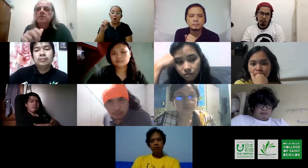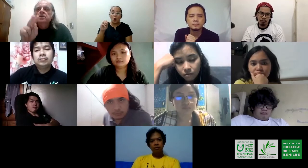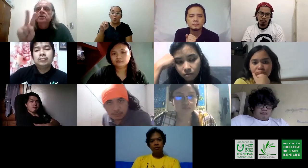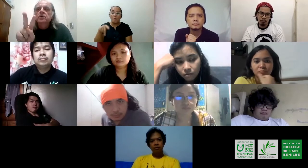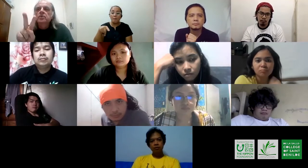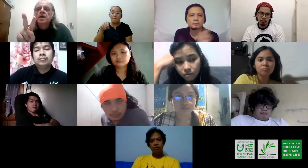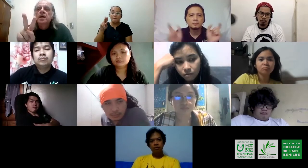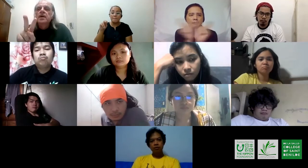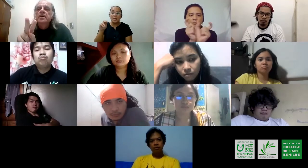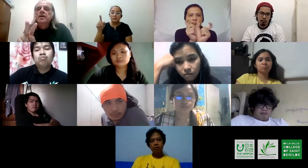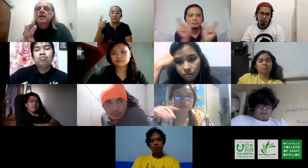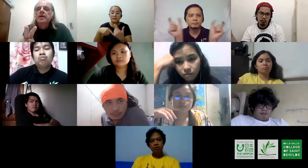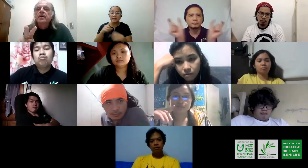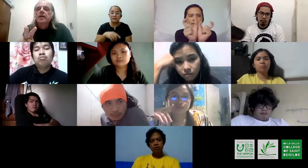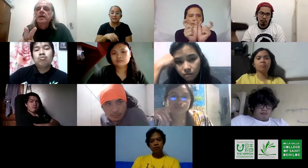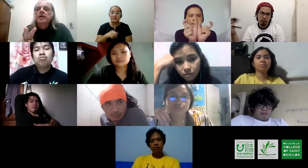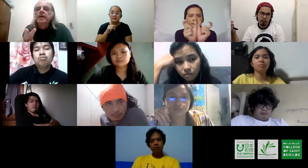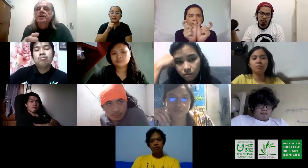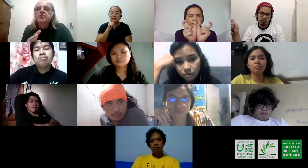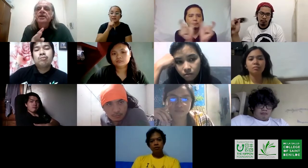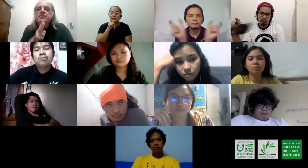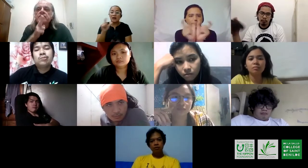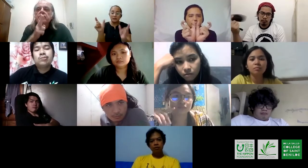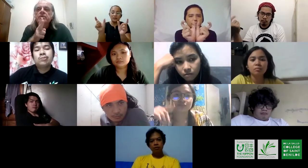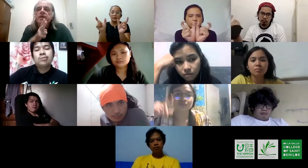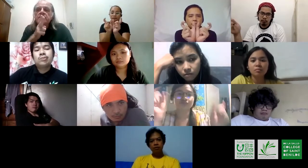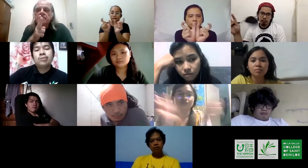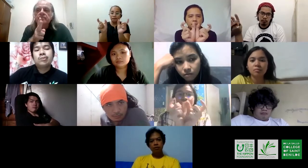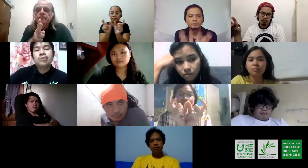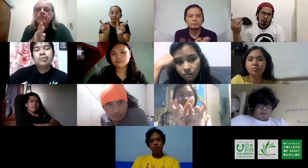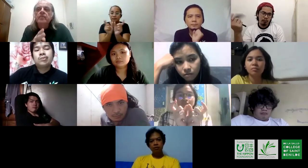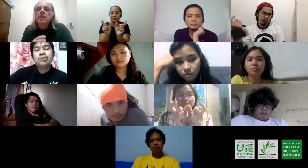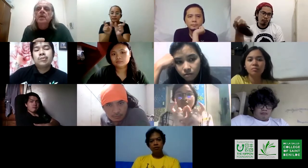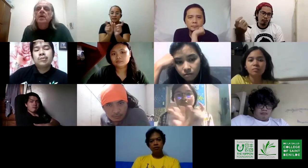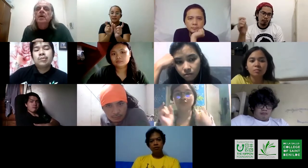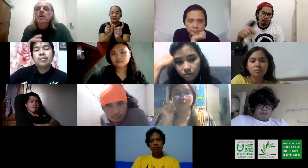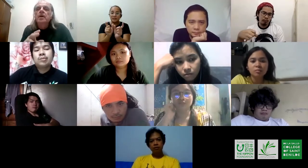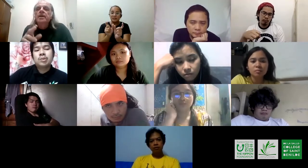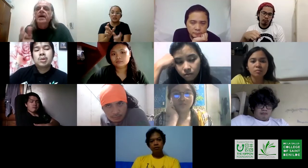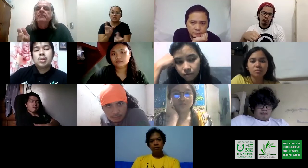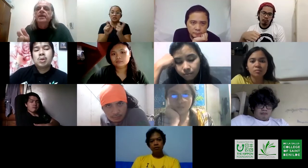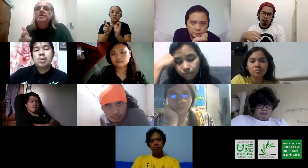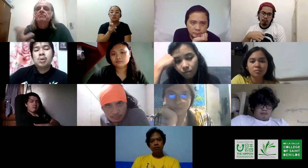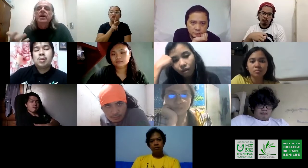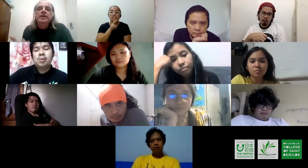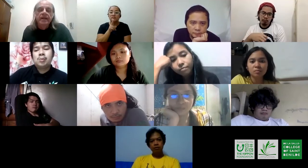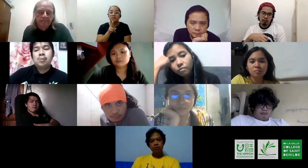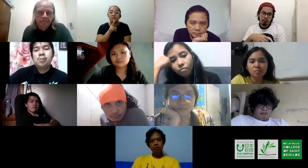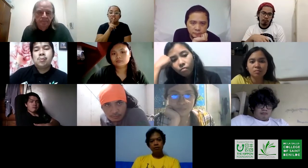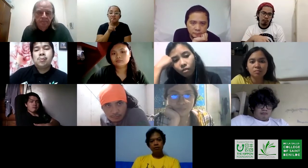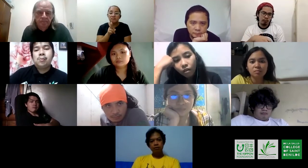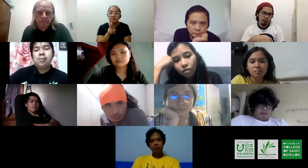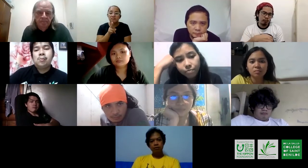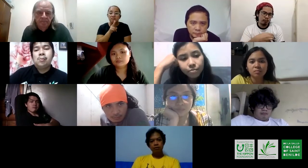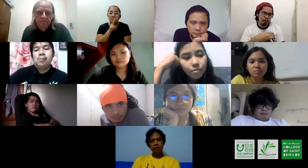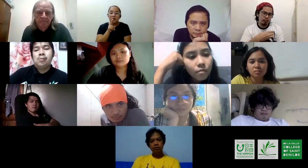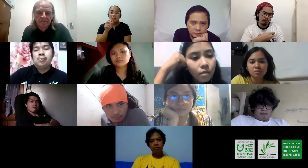This too. And it changed into this. That means Monday.